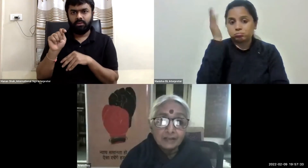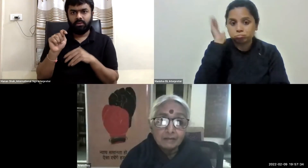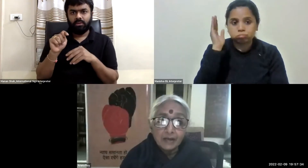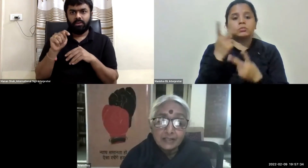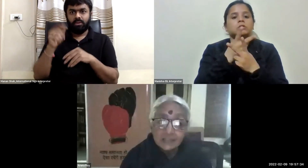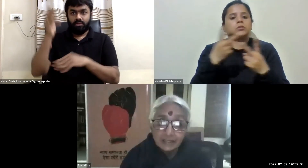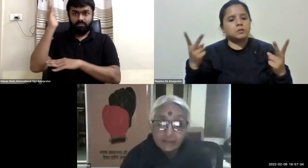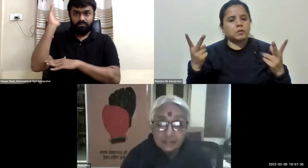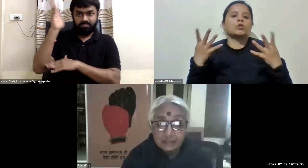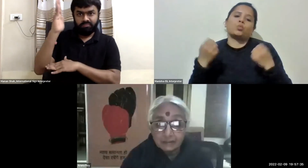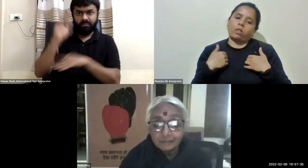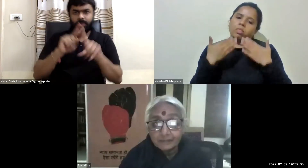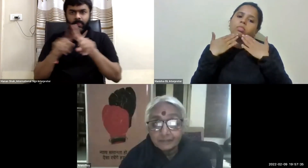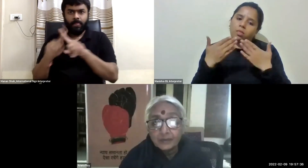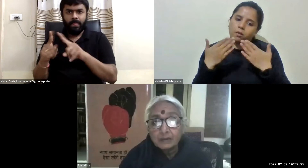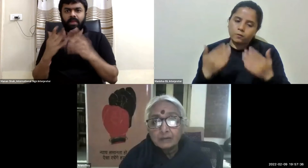I begin by saying that